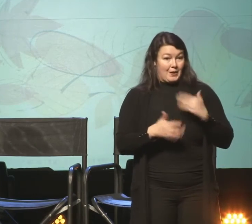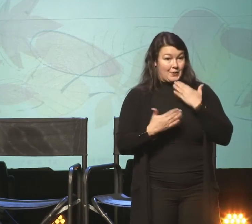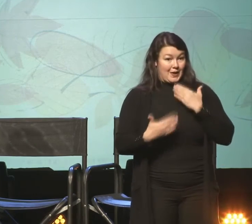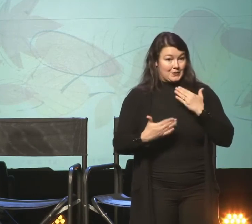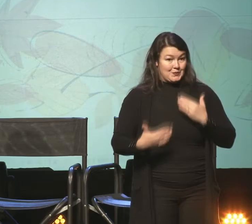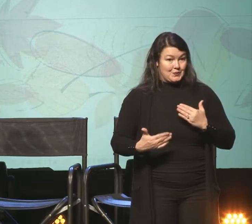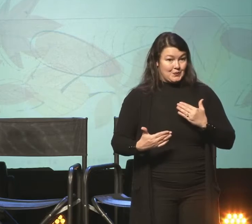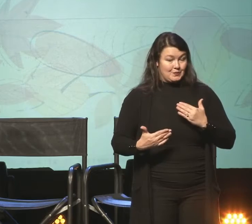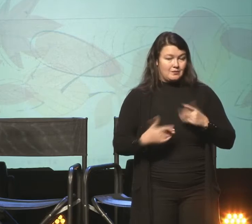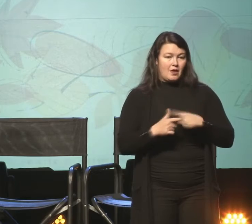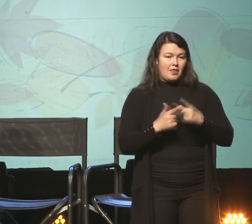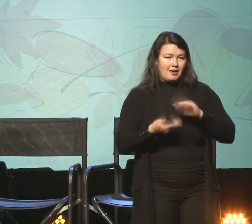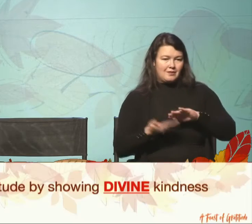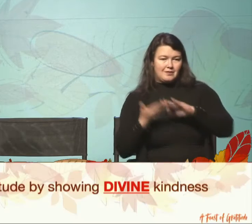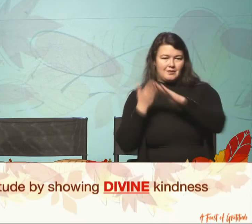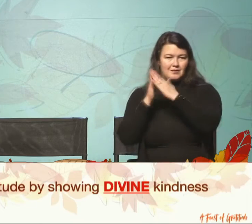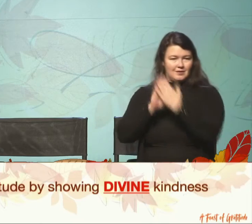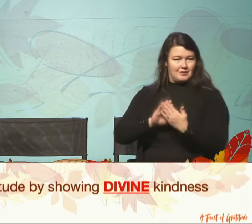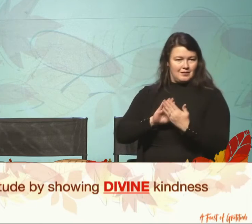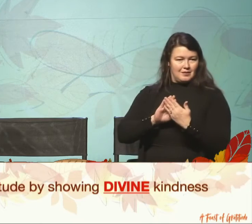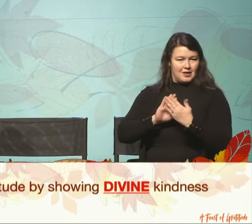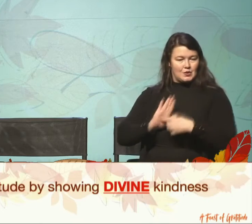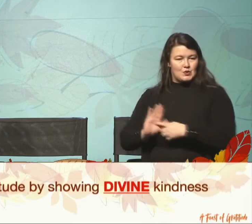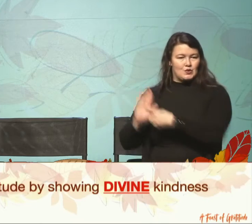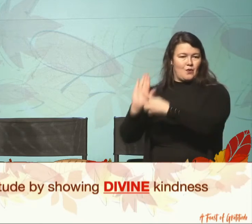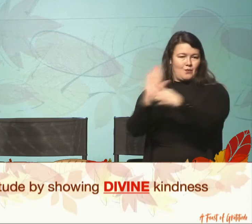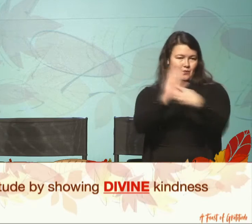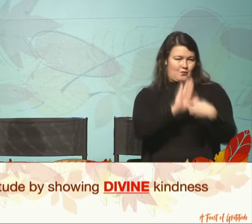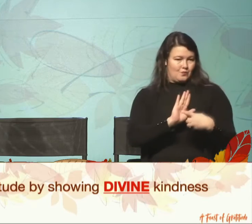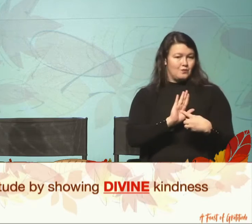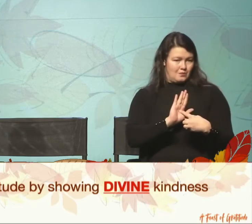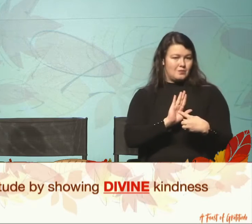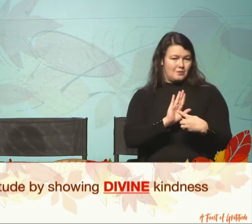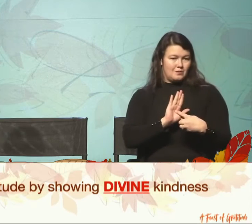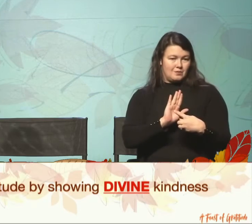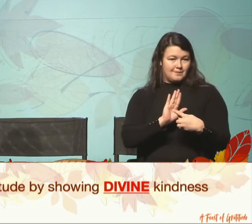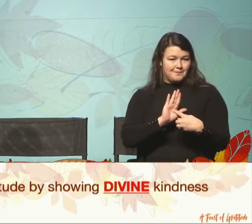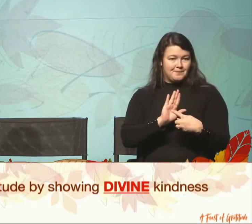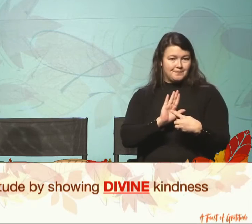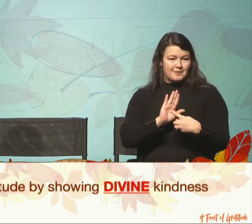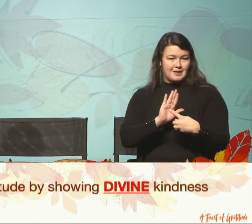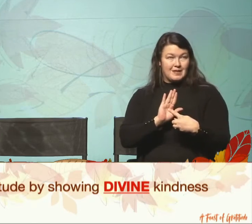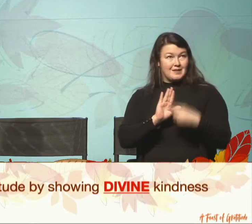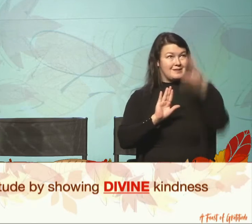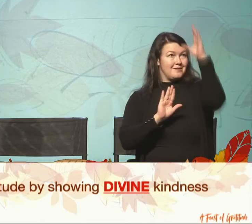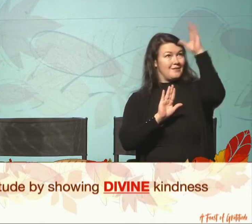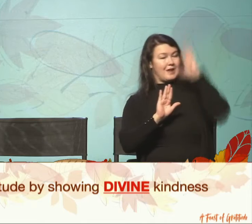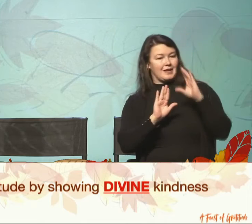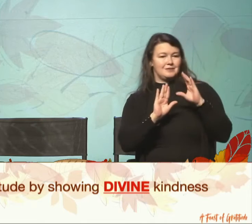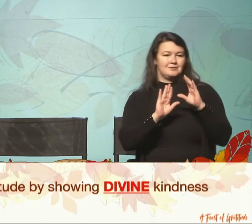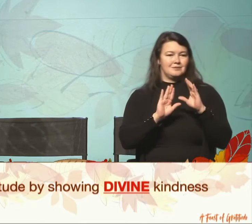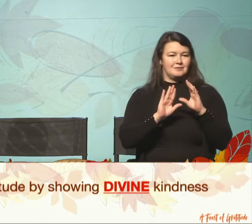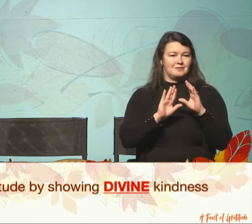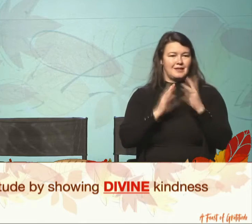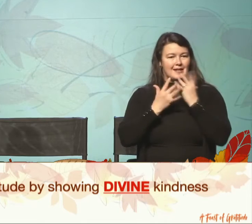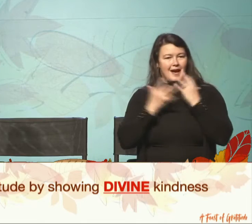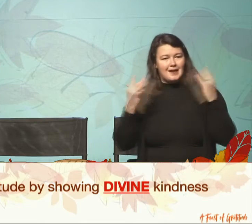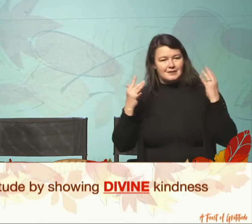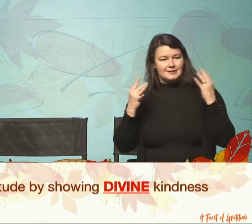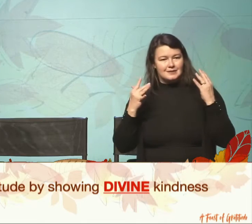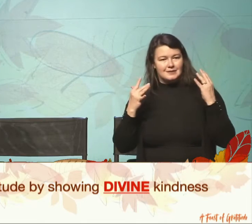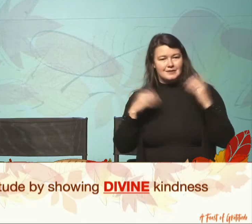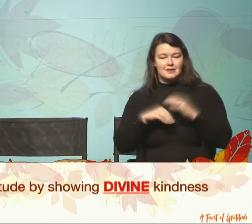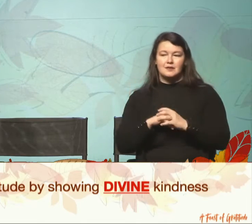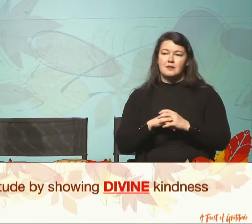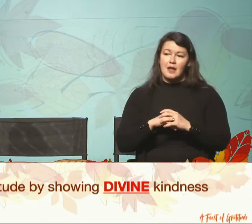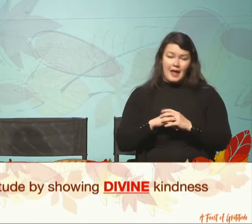and demonstrate it. Demonstrate that gratitude by showing divine kindness to someone, by looking for a